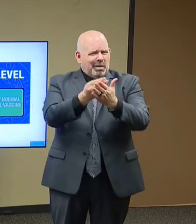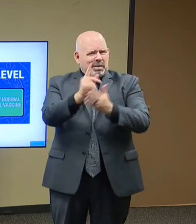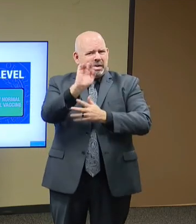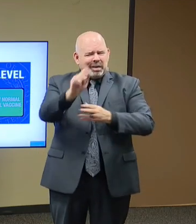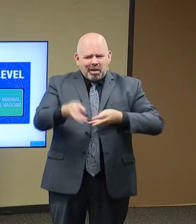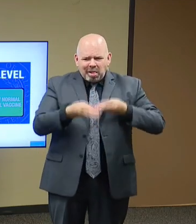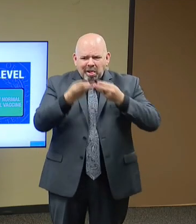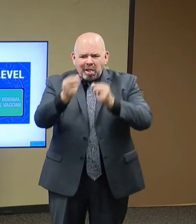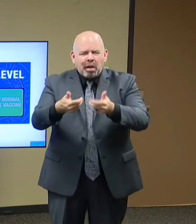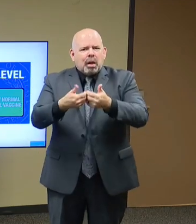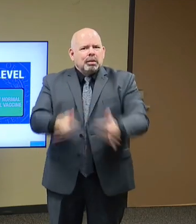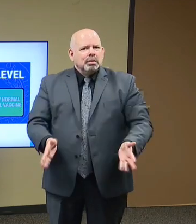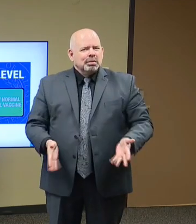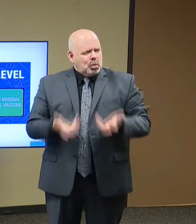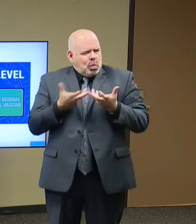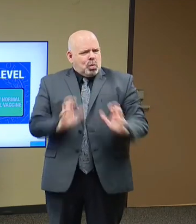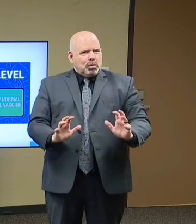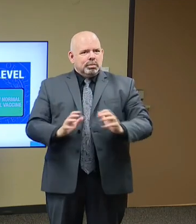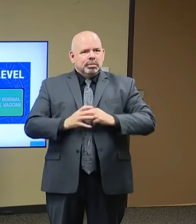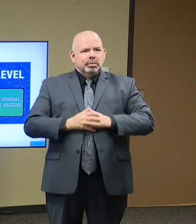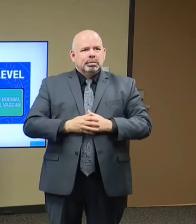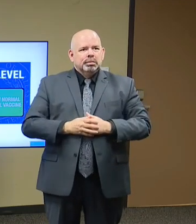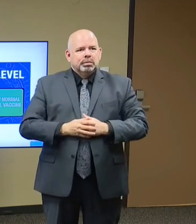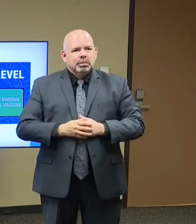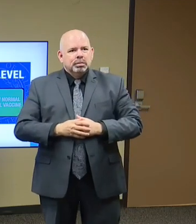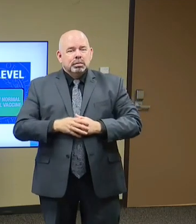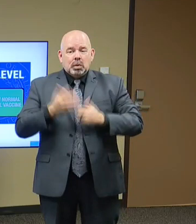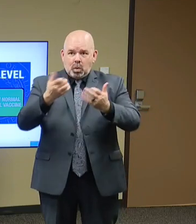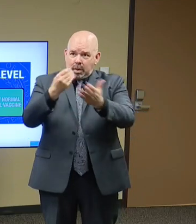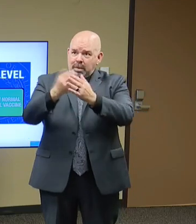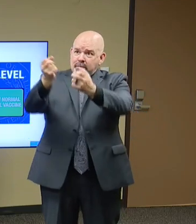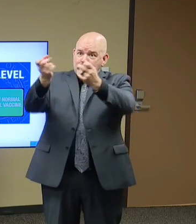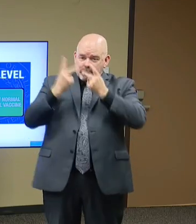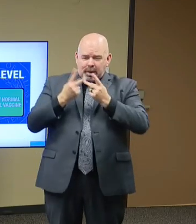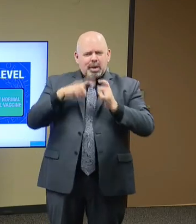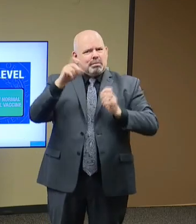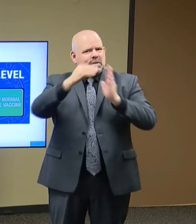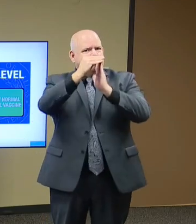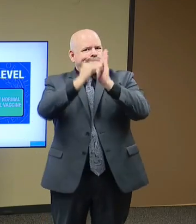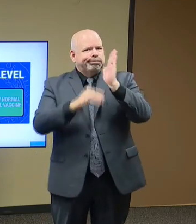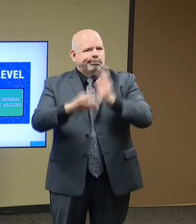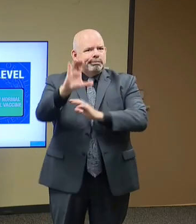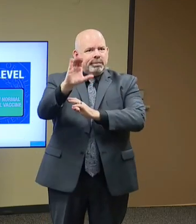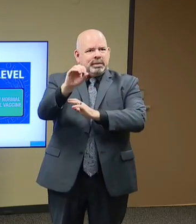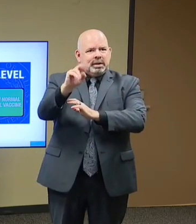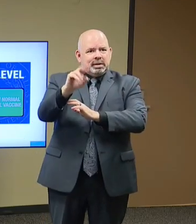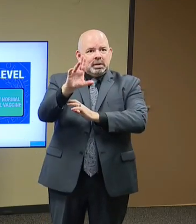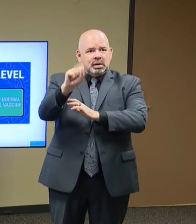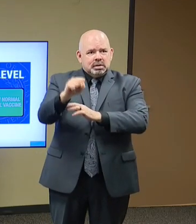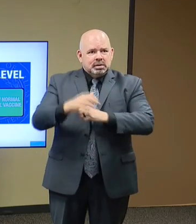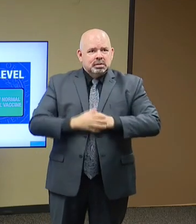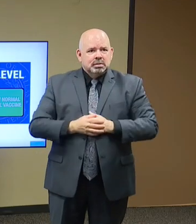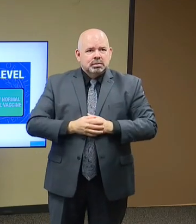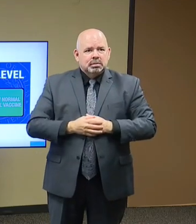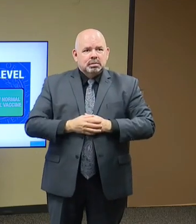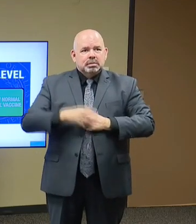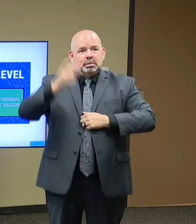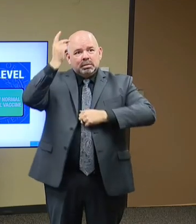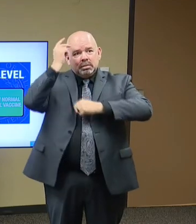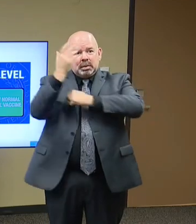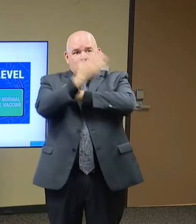for you. Last thing, I want to thank everybody in Dallas County, particularly Dallas County Homeland Security and Emergency